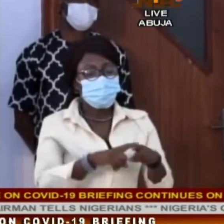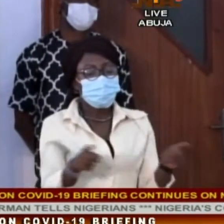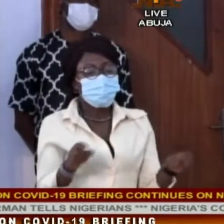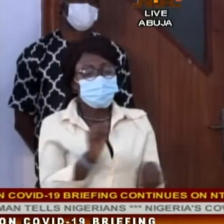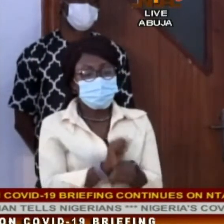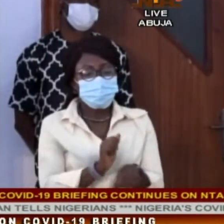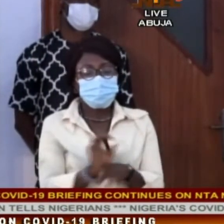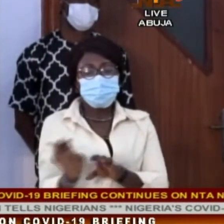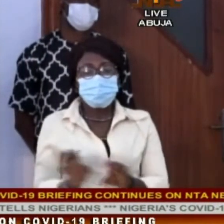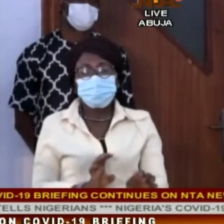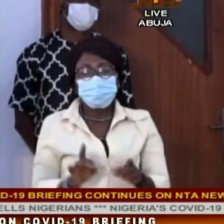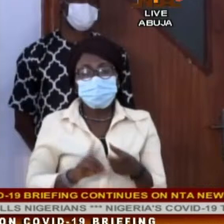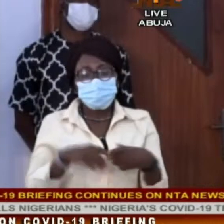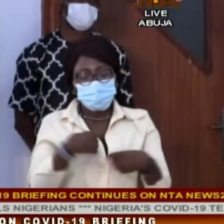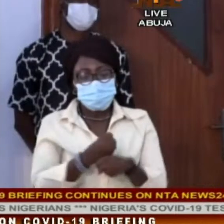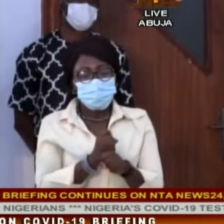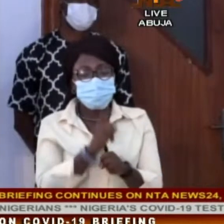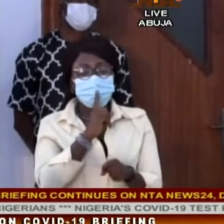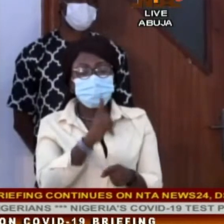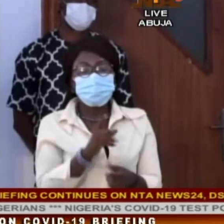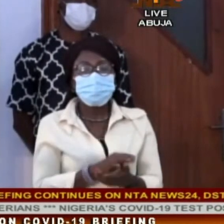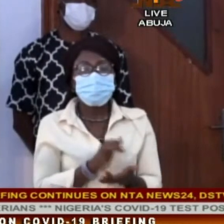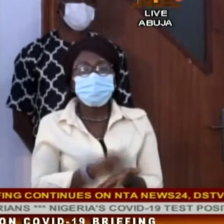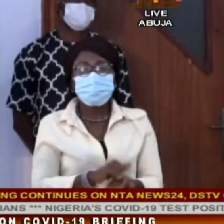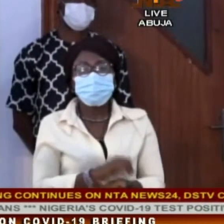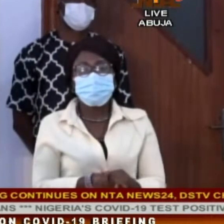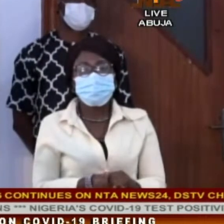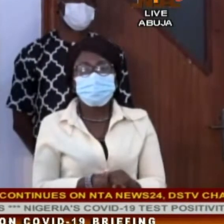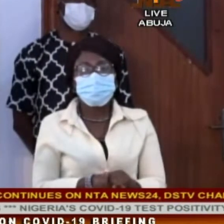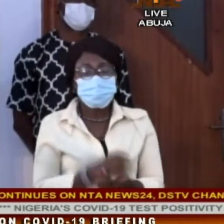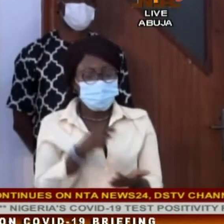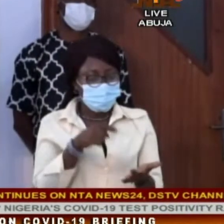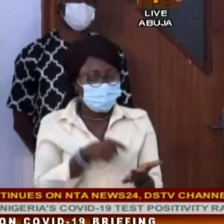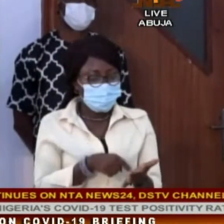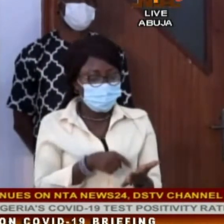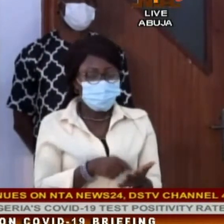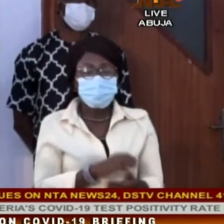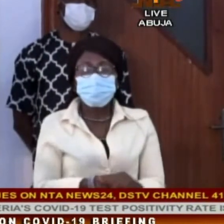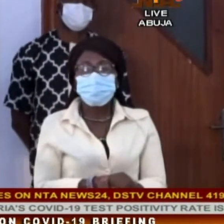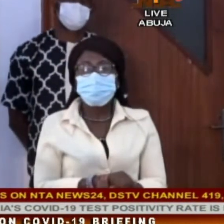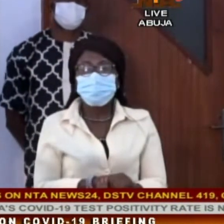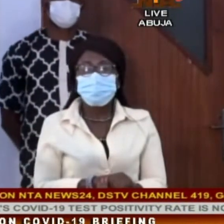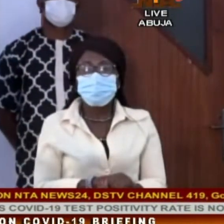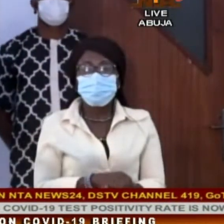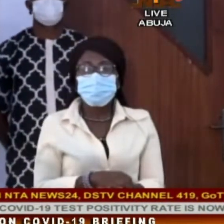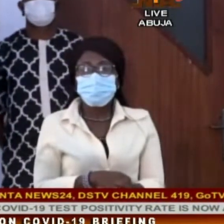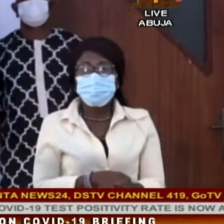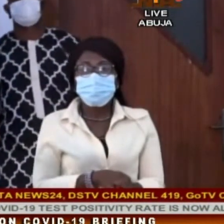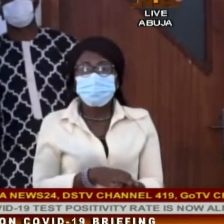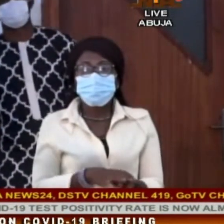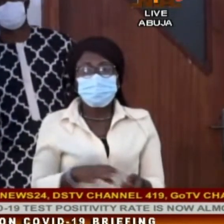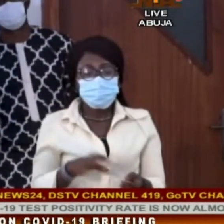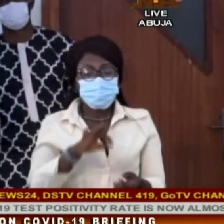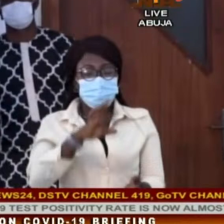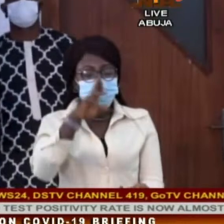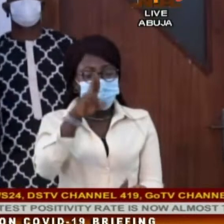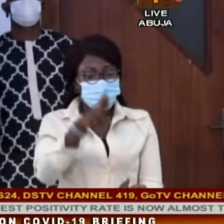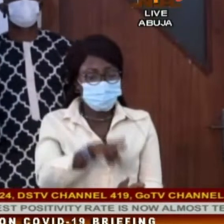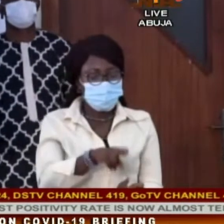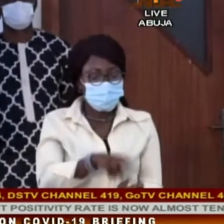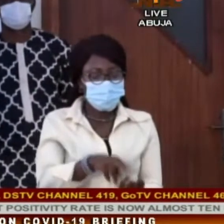his commitment and dedication in passing very serious messages